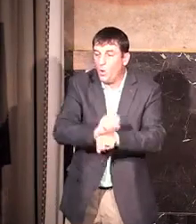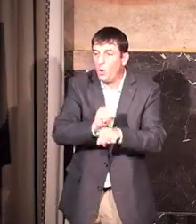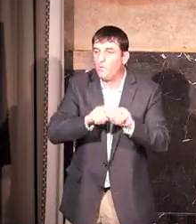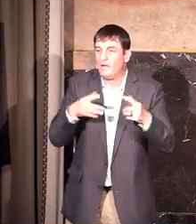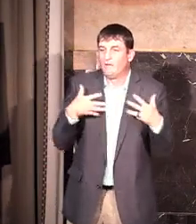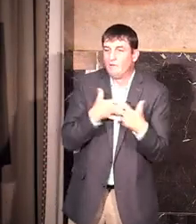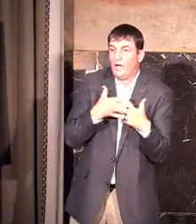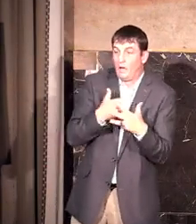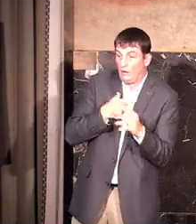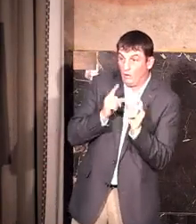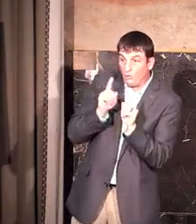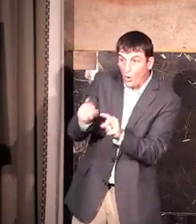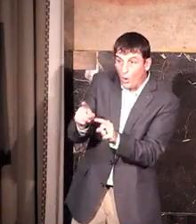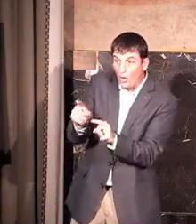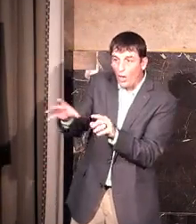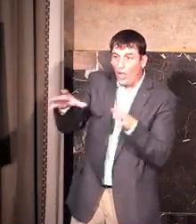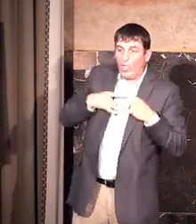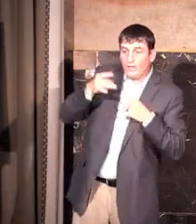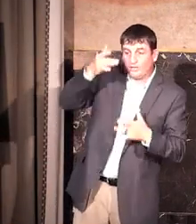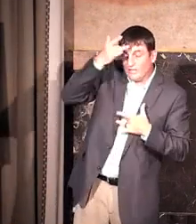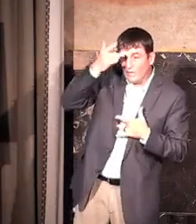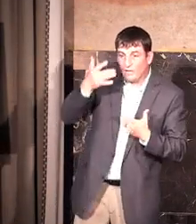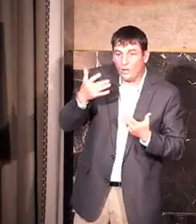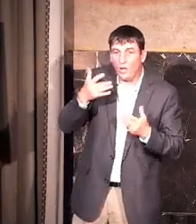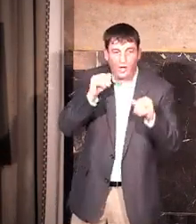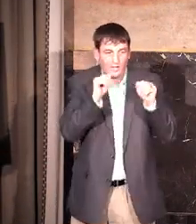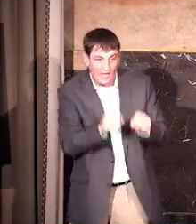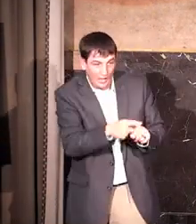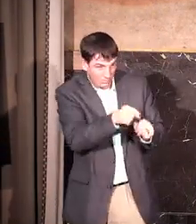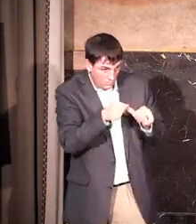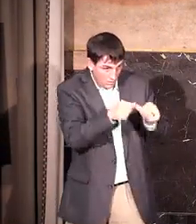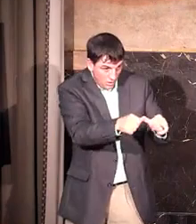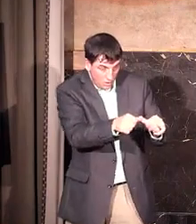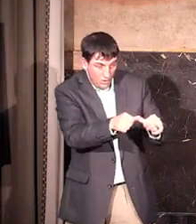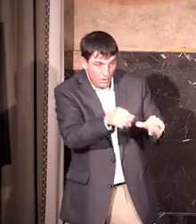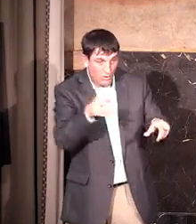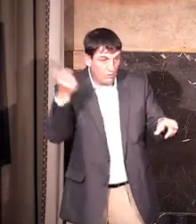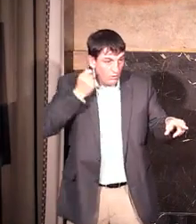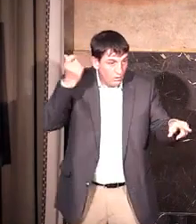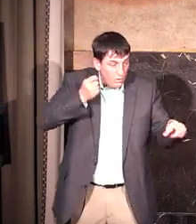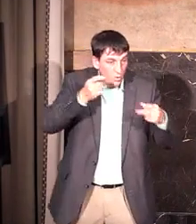have been told they can stay on benefits, they can't. When we get to that point with